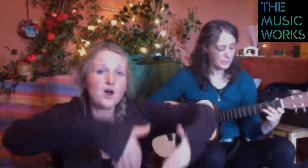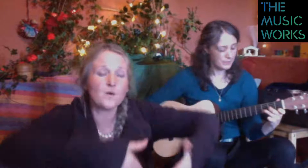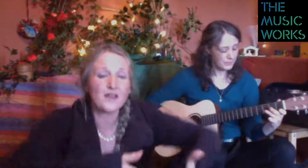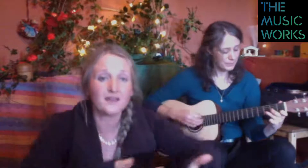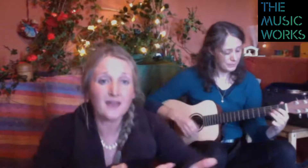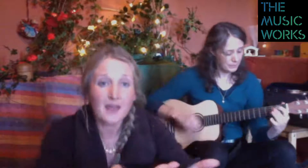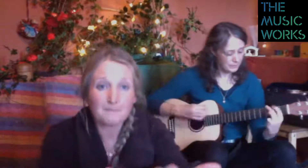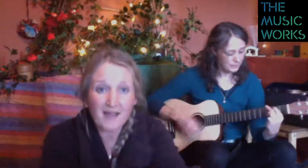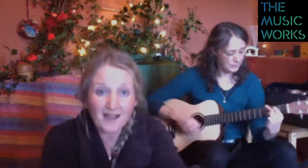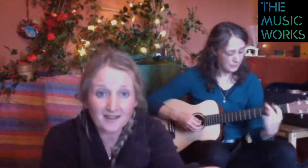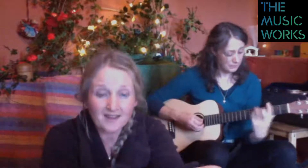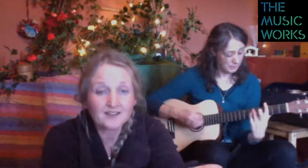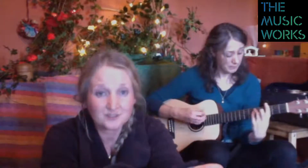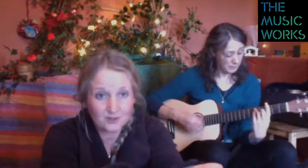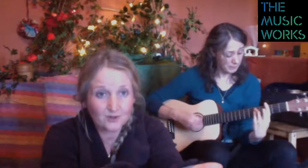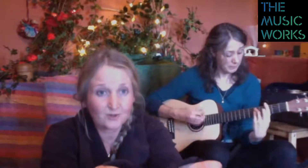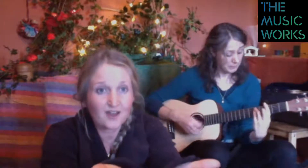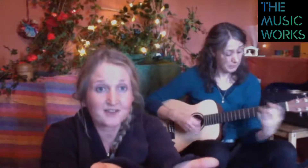flowing back to the